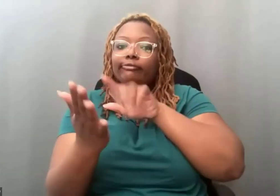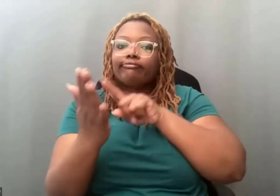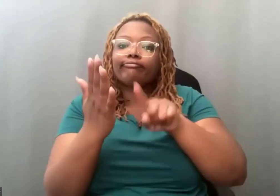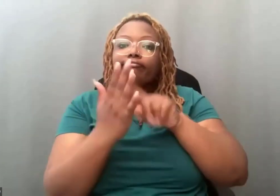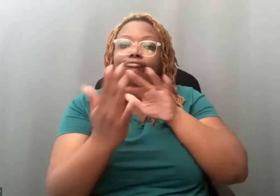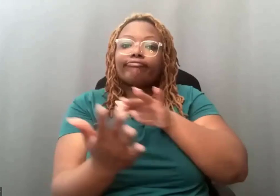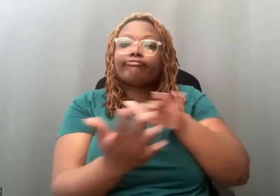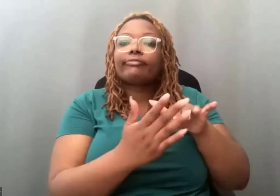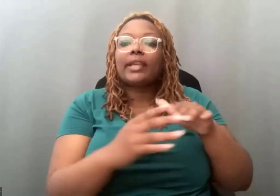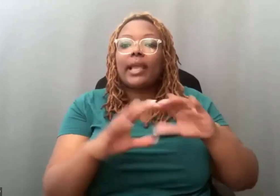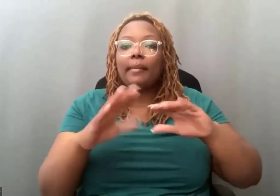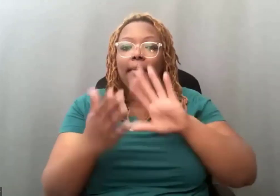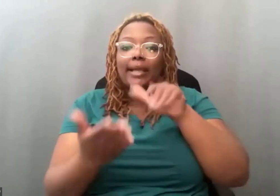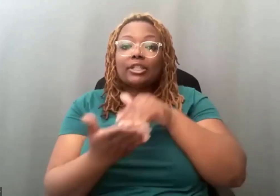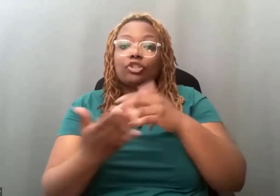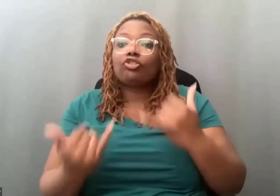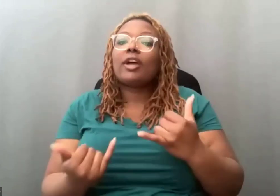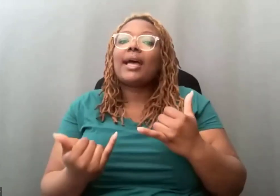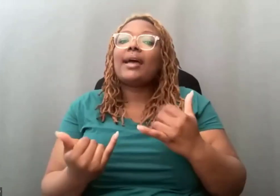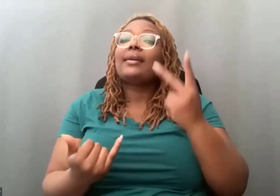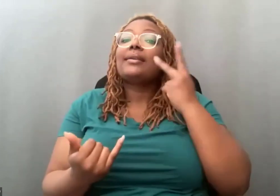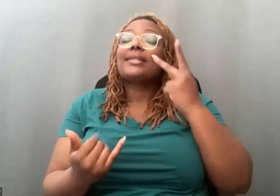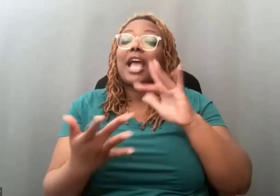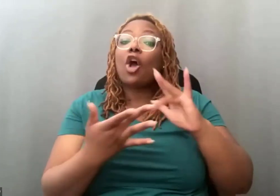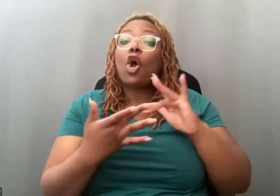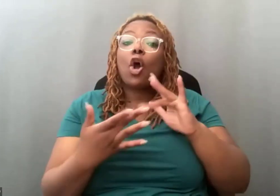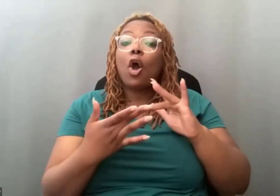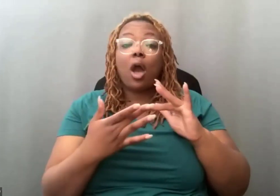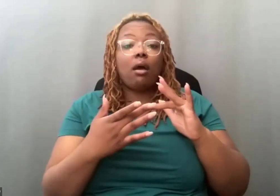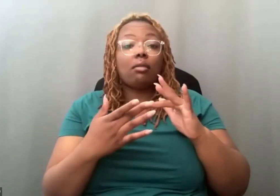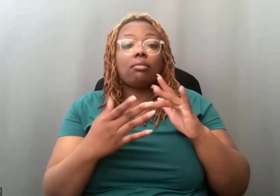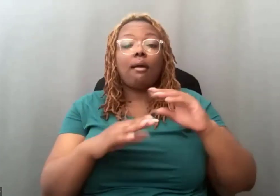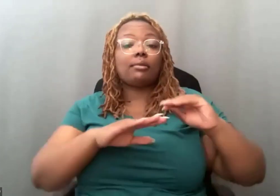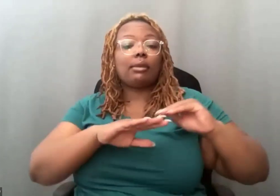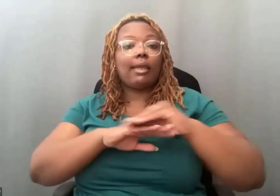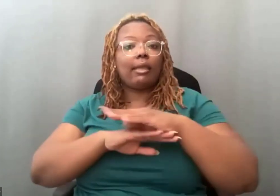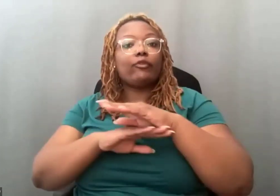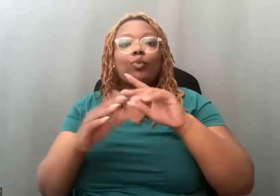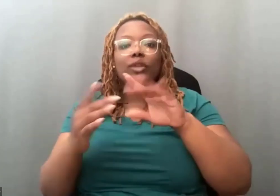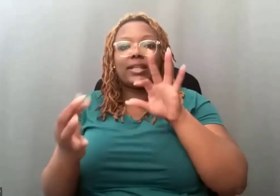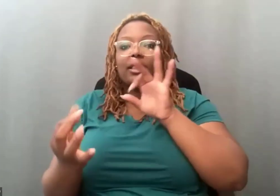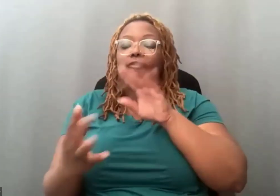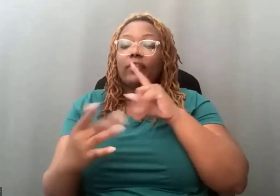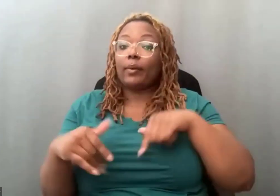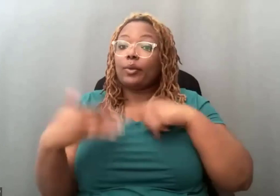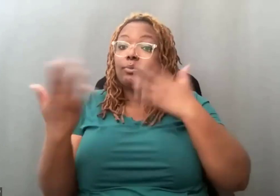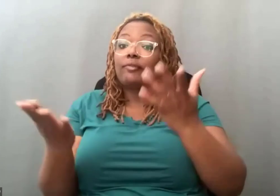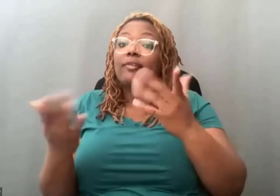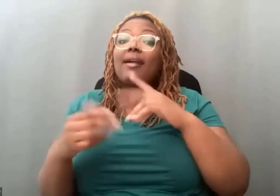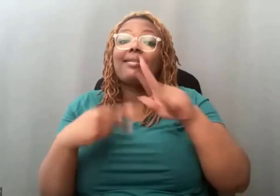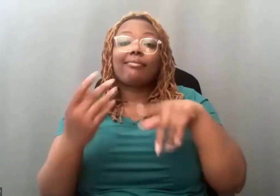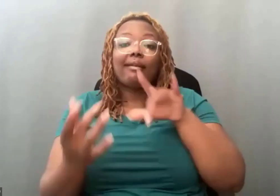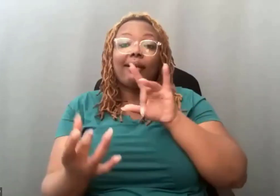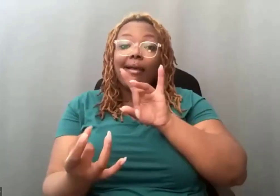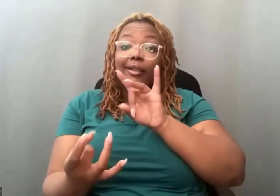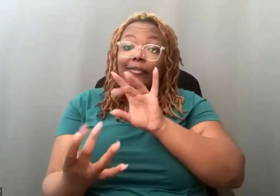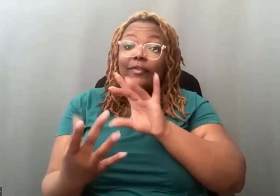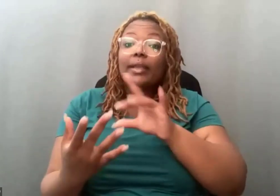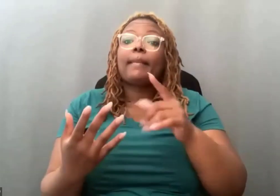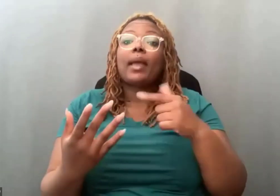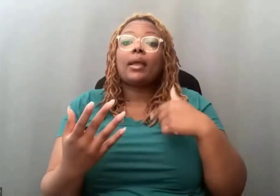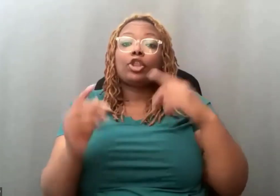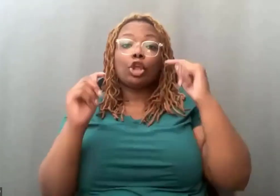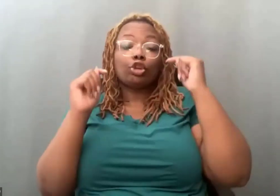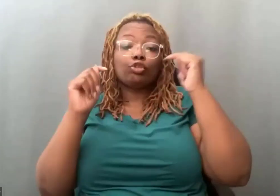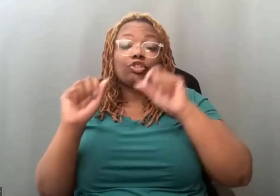ways that online interfaces are shaping the kinds of feedbacks that are available, the kinds of feedback that tutors